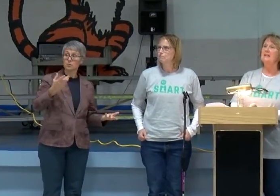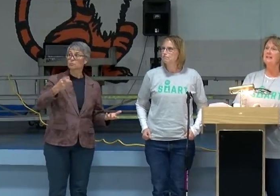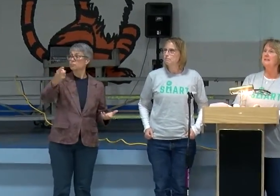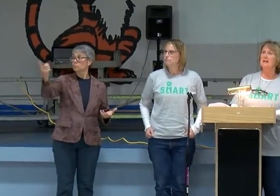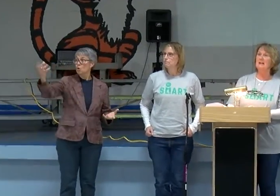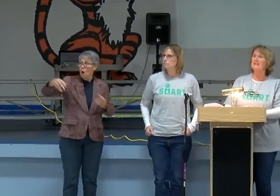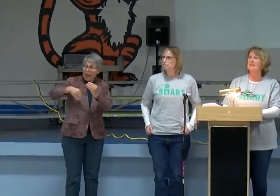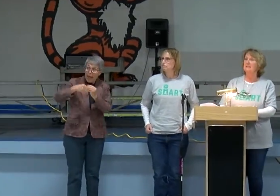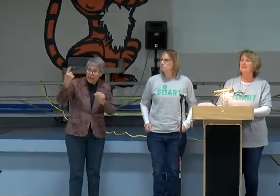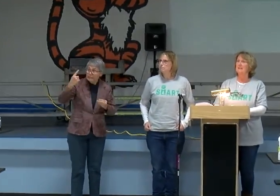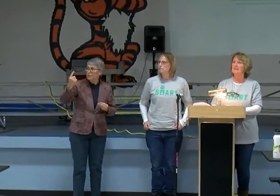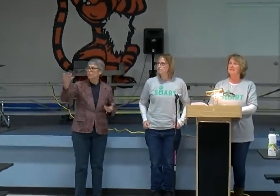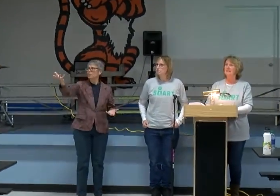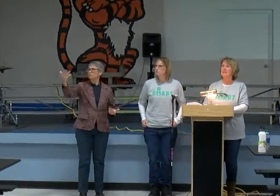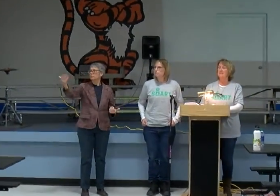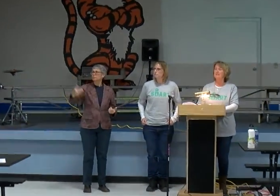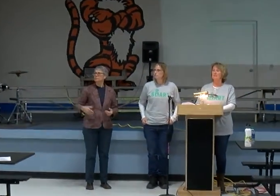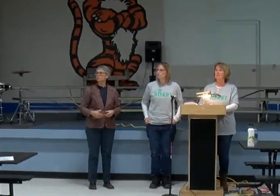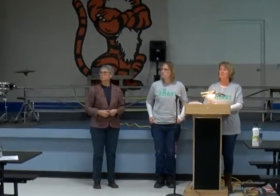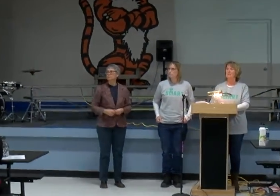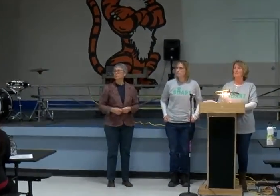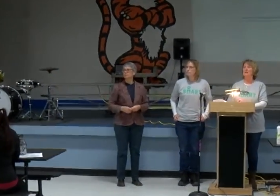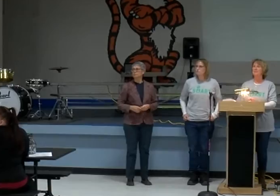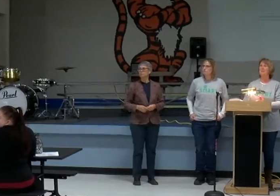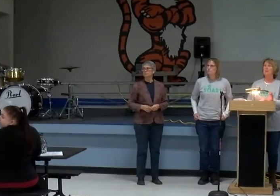guys have anything to add?